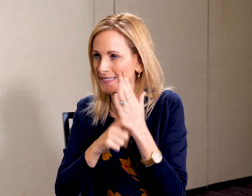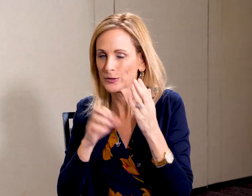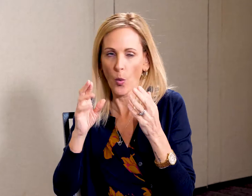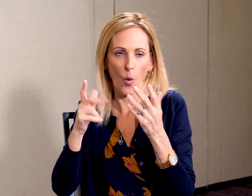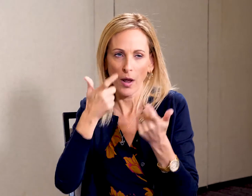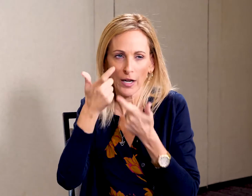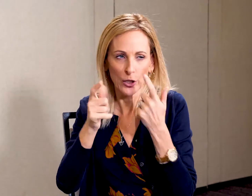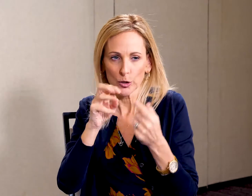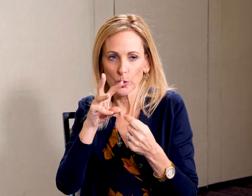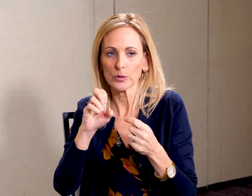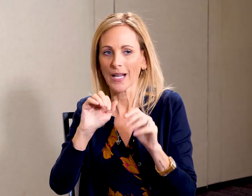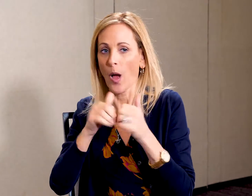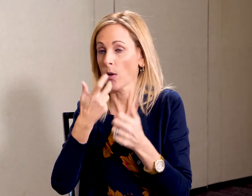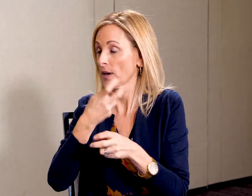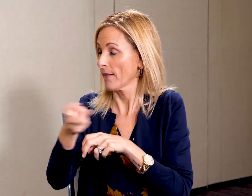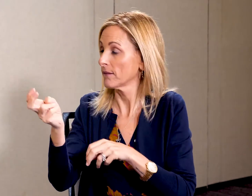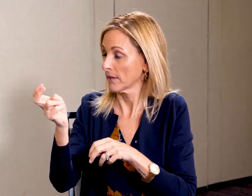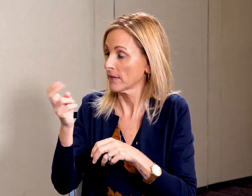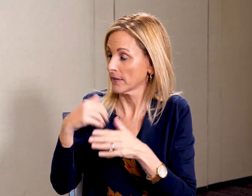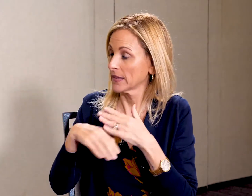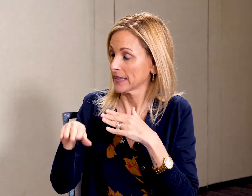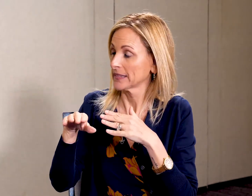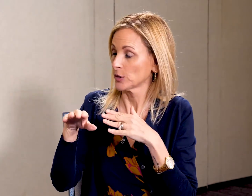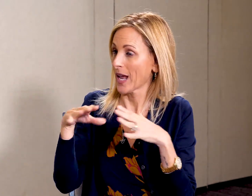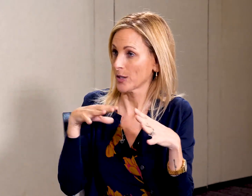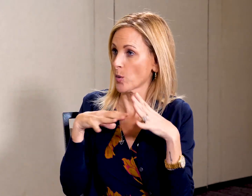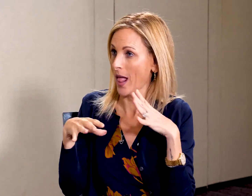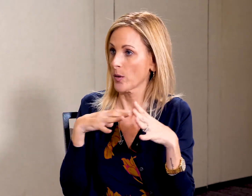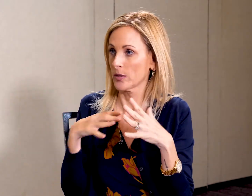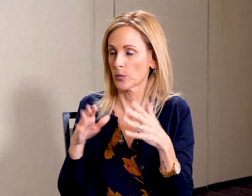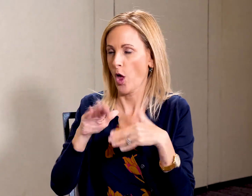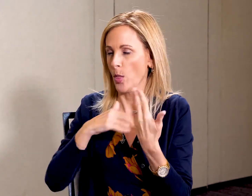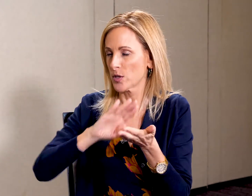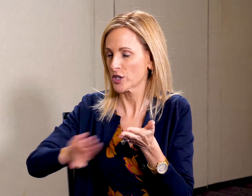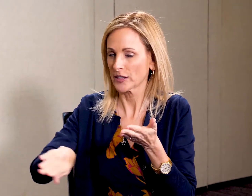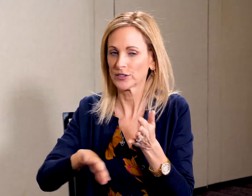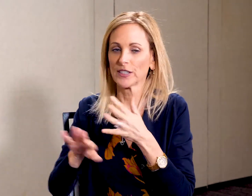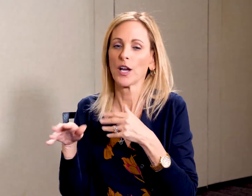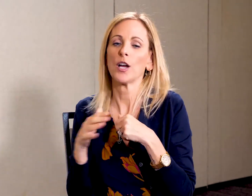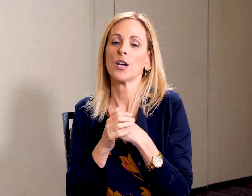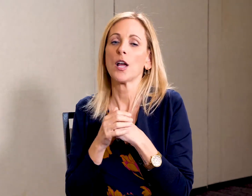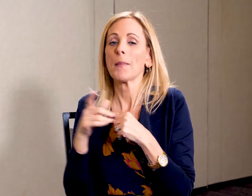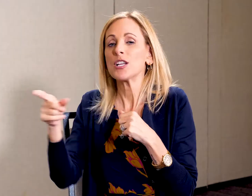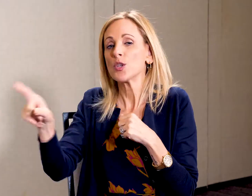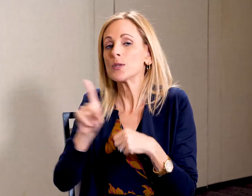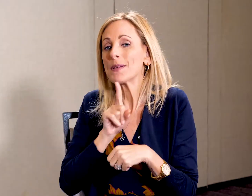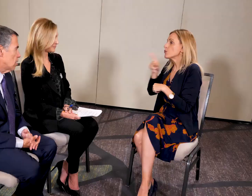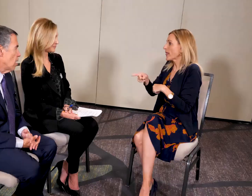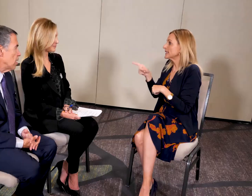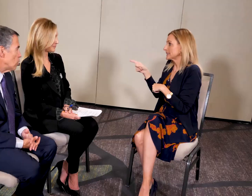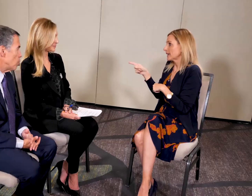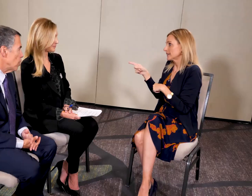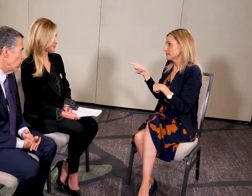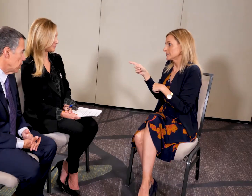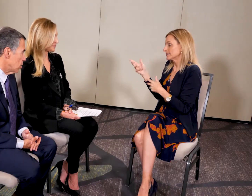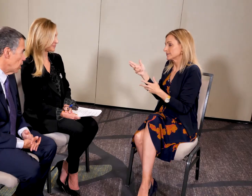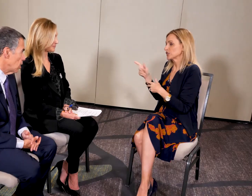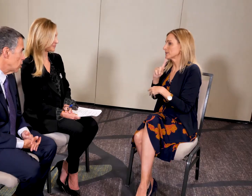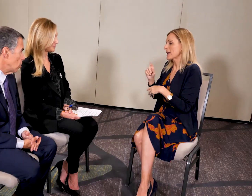lot of magazines or watching a lot of news, how hard it was for people who can hear in Hollywood and all the rejection that takes place. And she was being realistic. She was